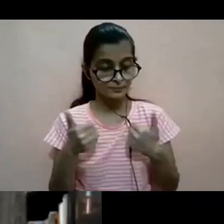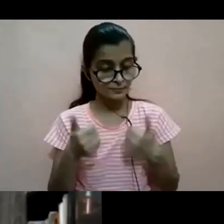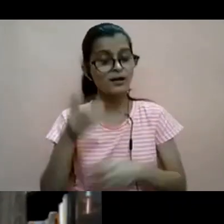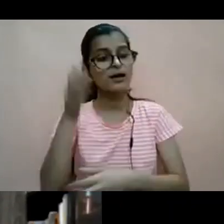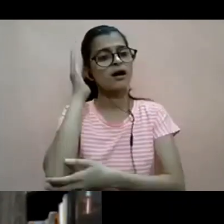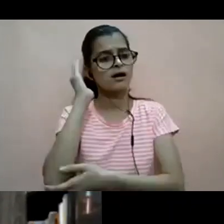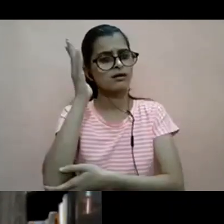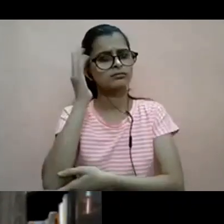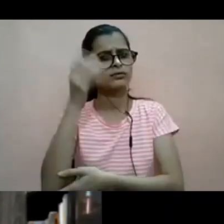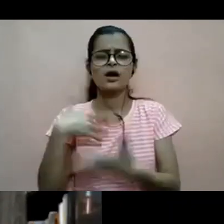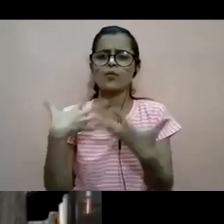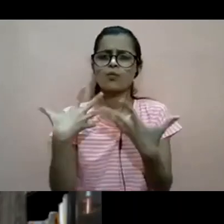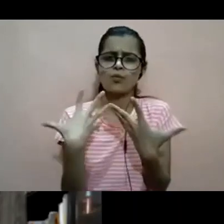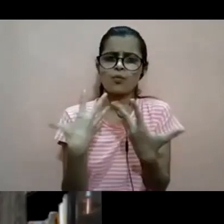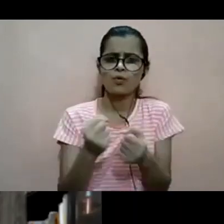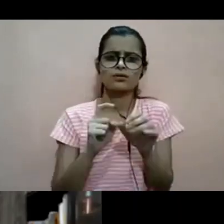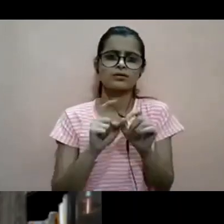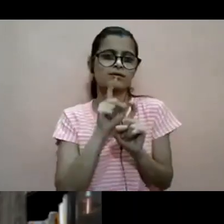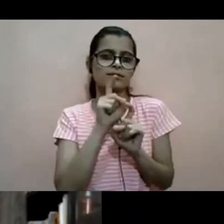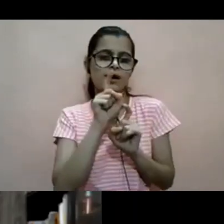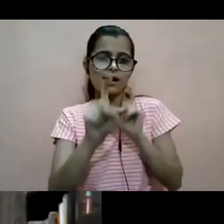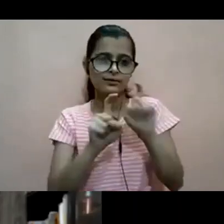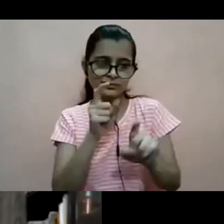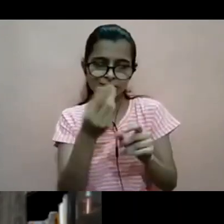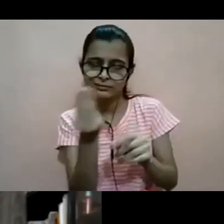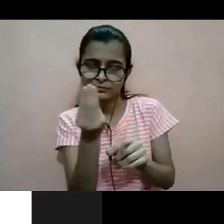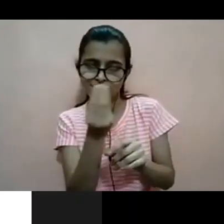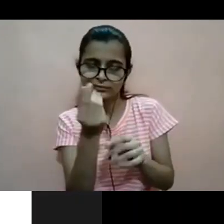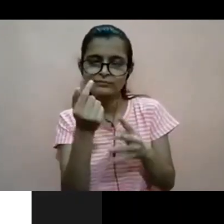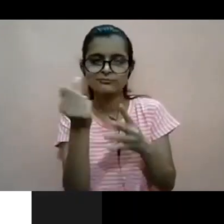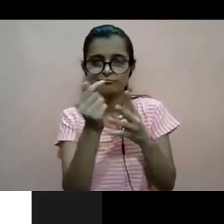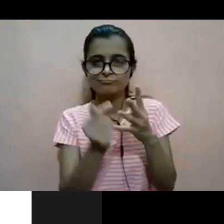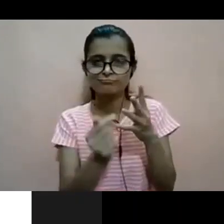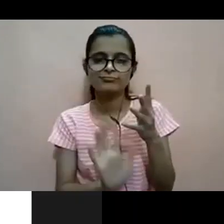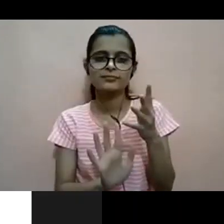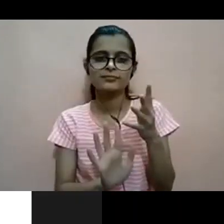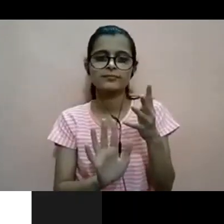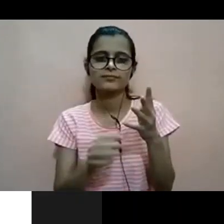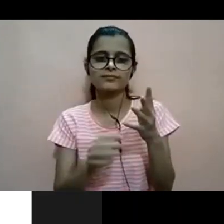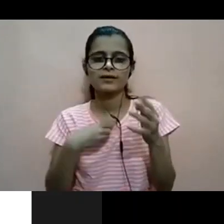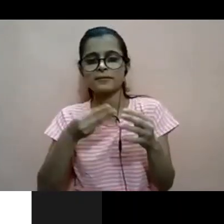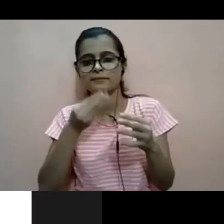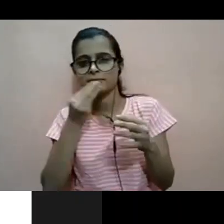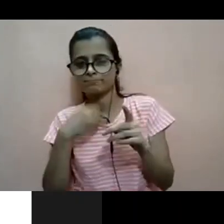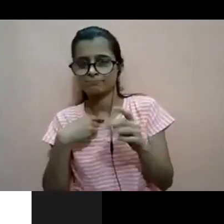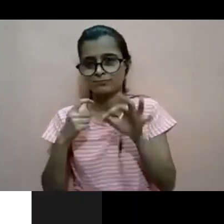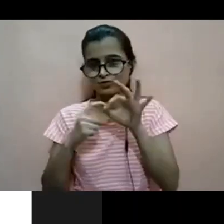Professor, I want to ask few things. Let me unpack my question to you.